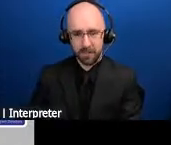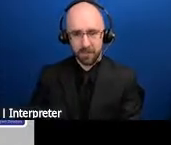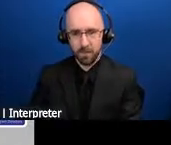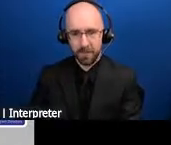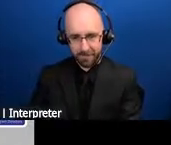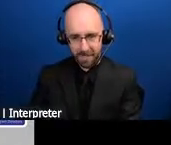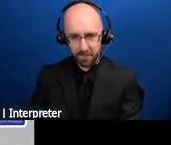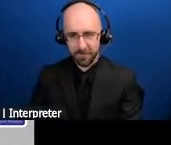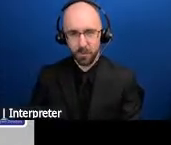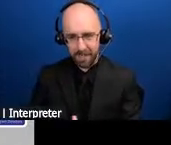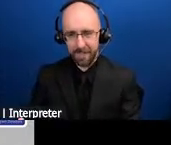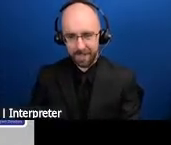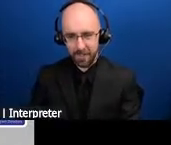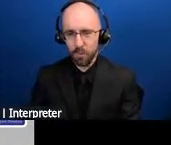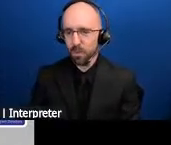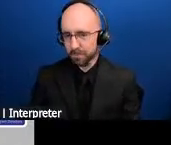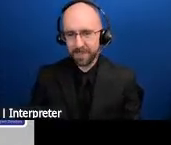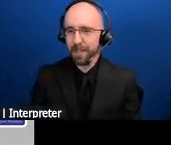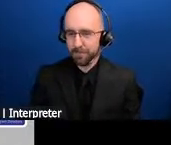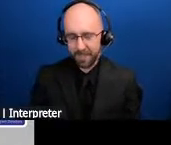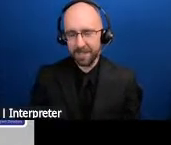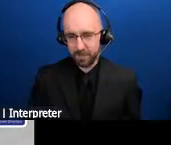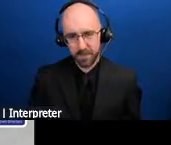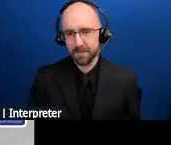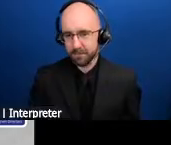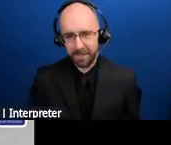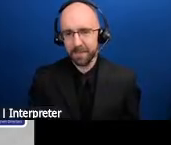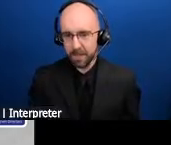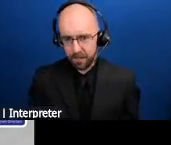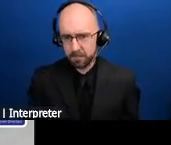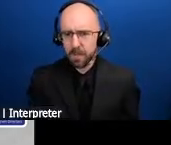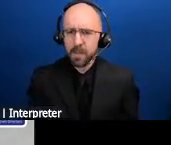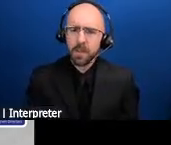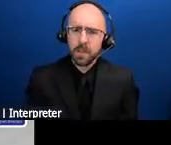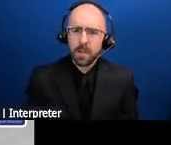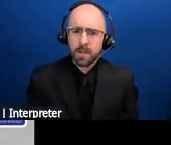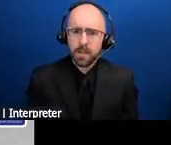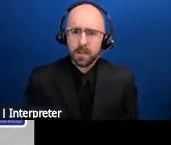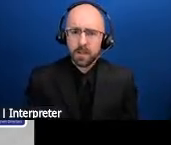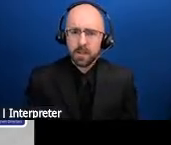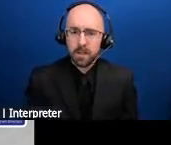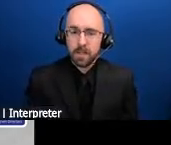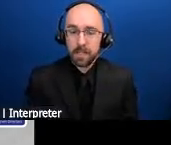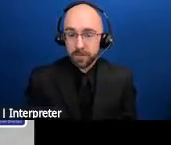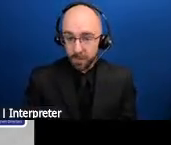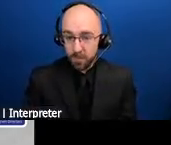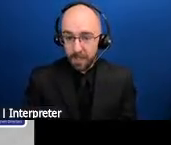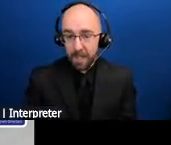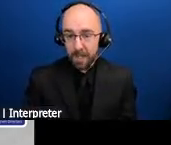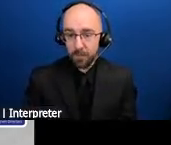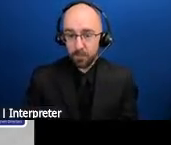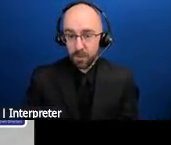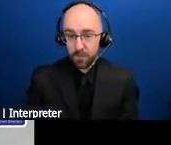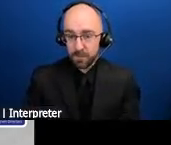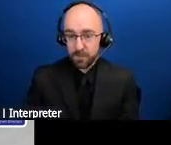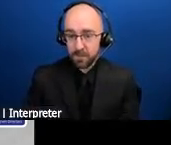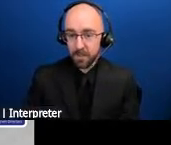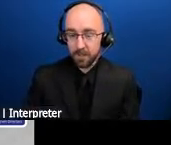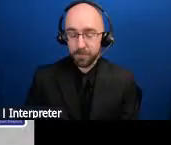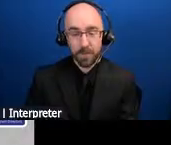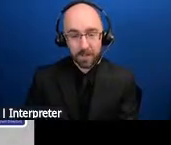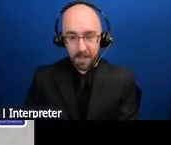their end over at Vibrant for 988 or Lifeline as it was at the time. And so I